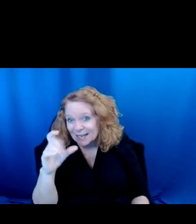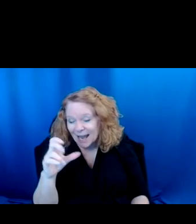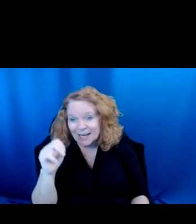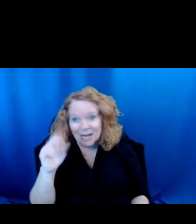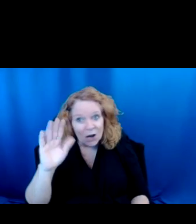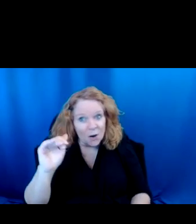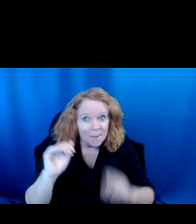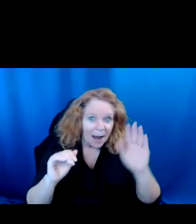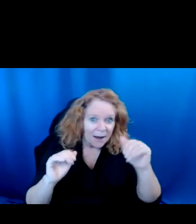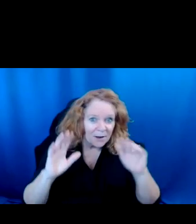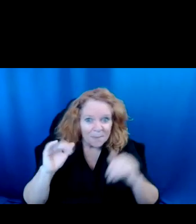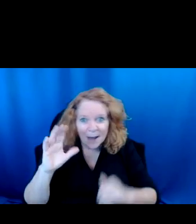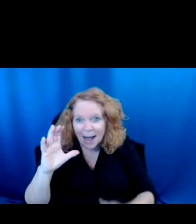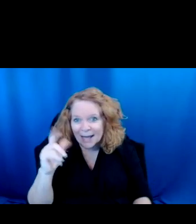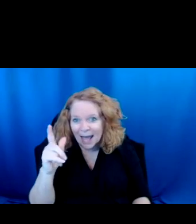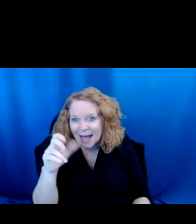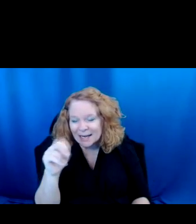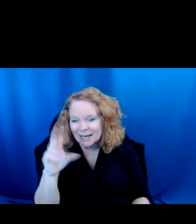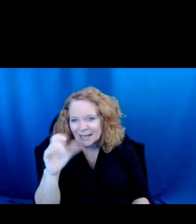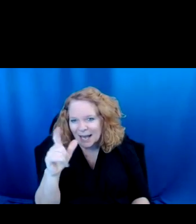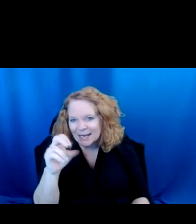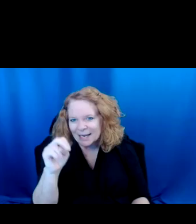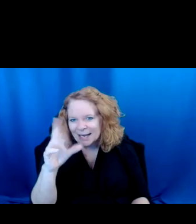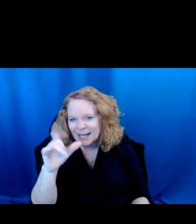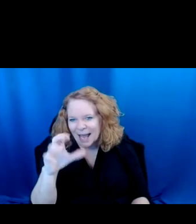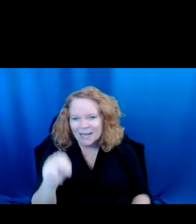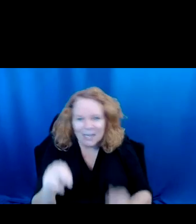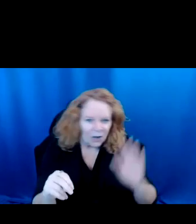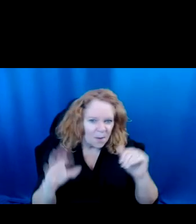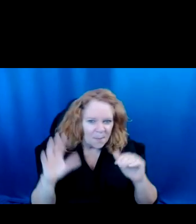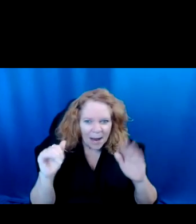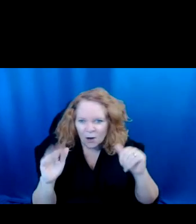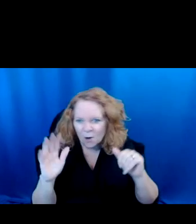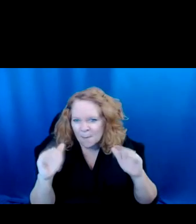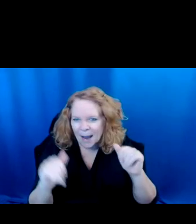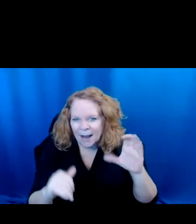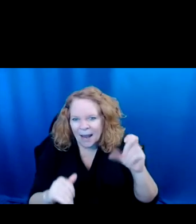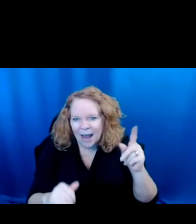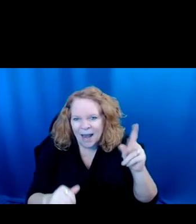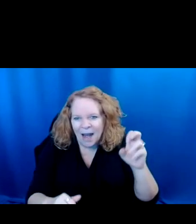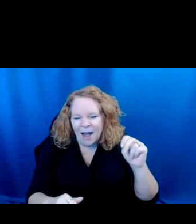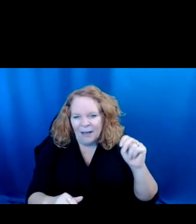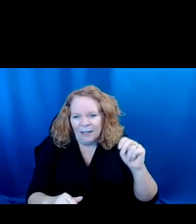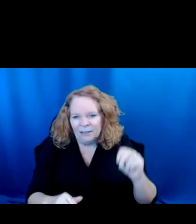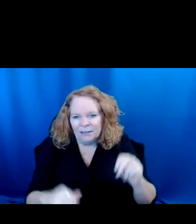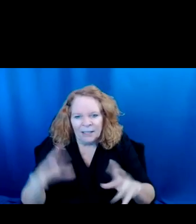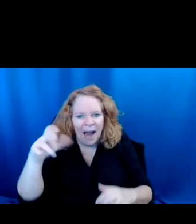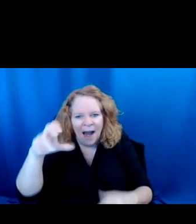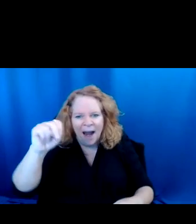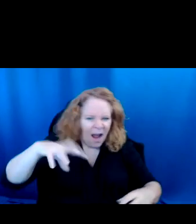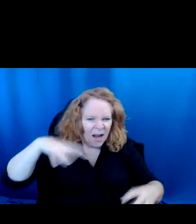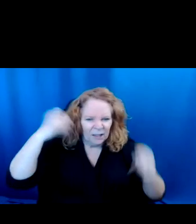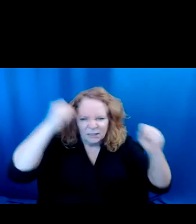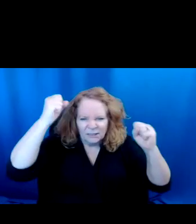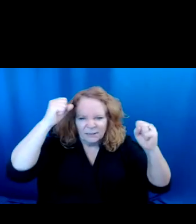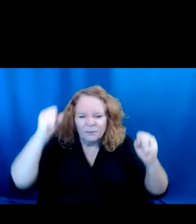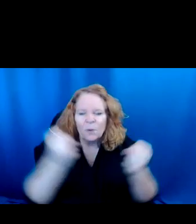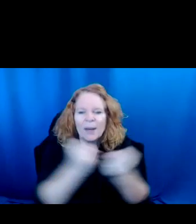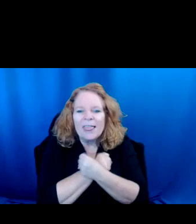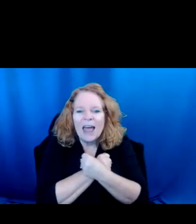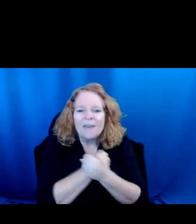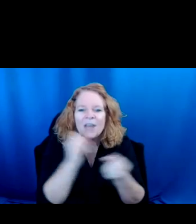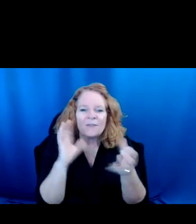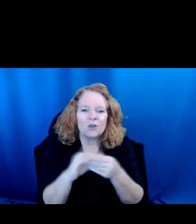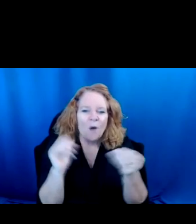goodbye, goodbye, goodbye. Caden, Caden, Caden, goodbye, goodbye, goodbye. Caden, Caden. Loved having you on